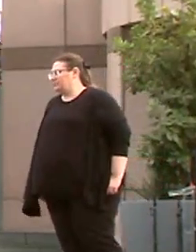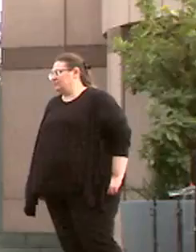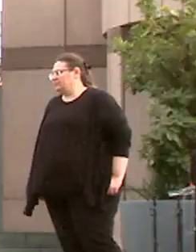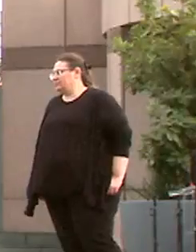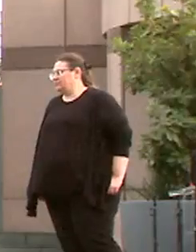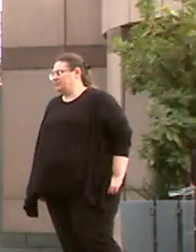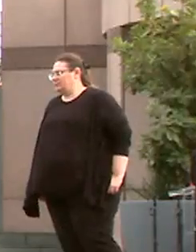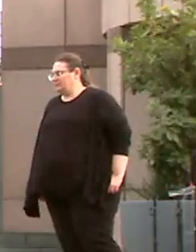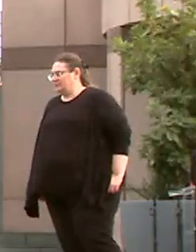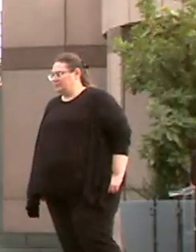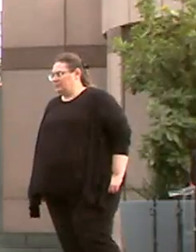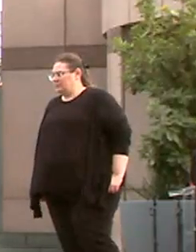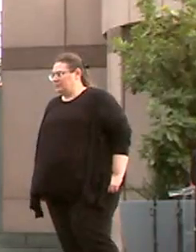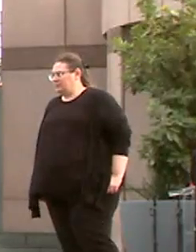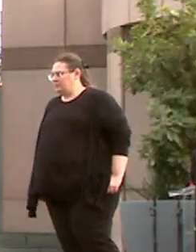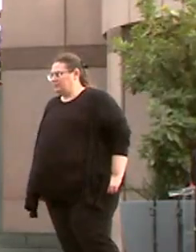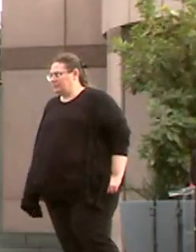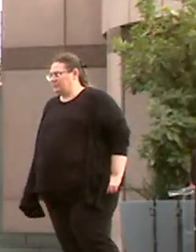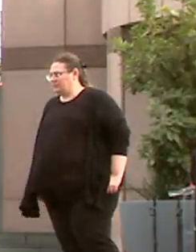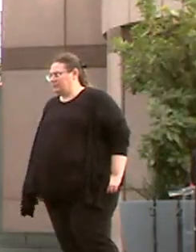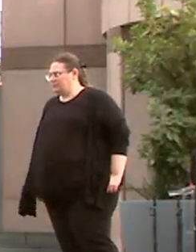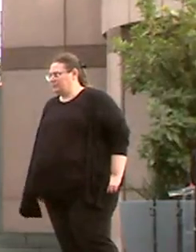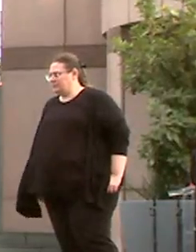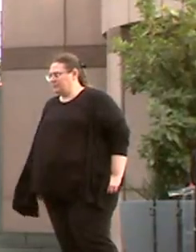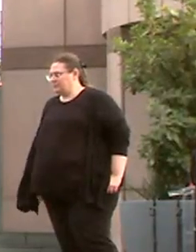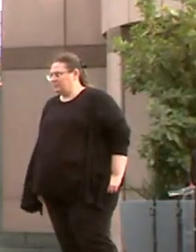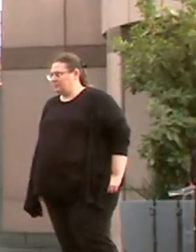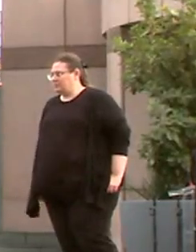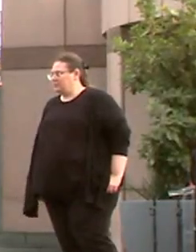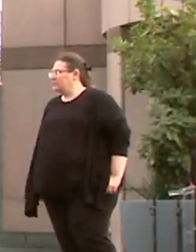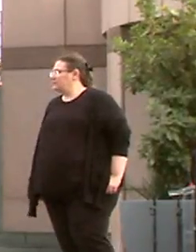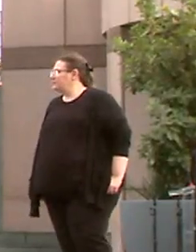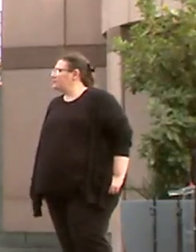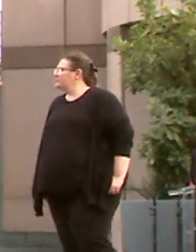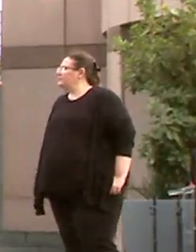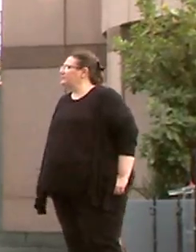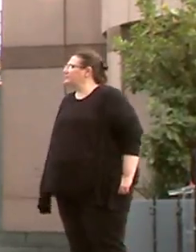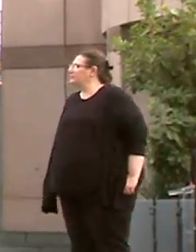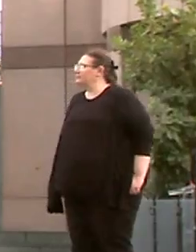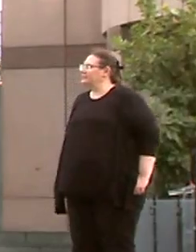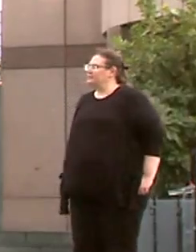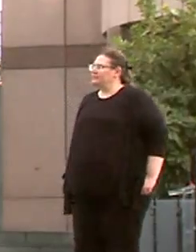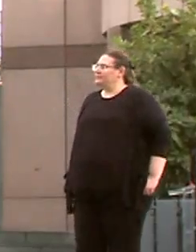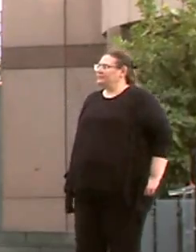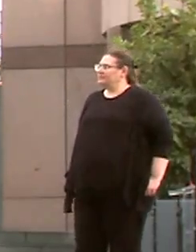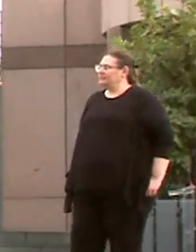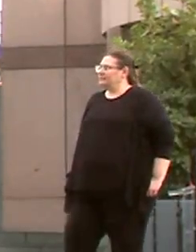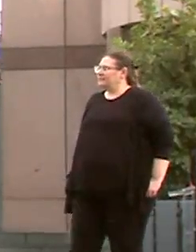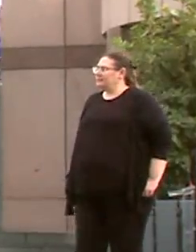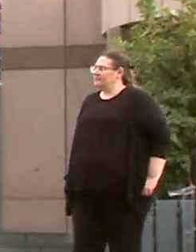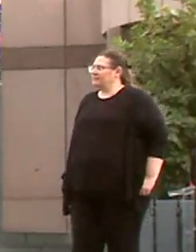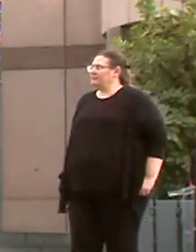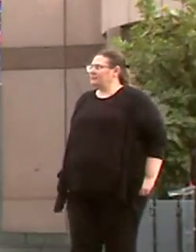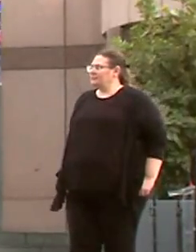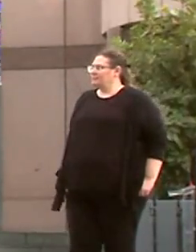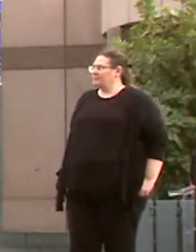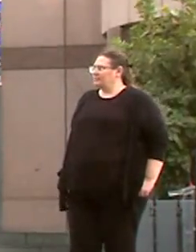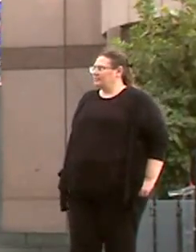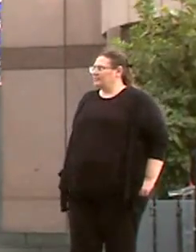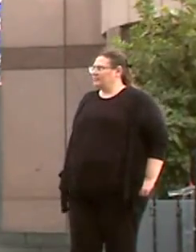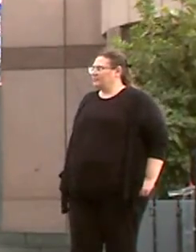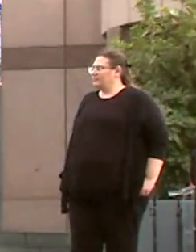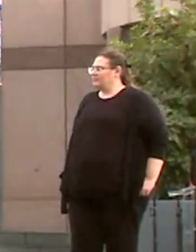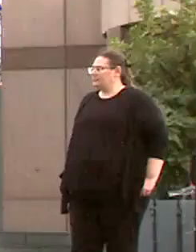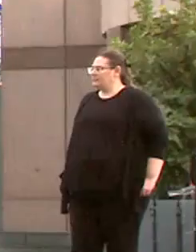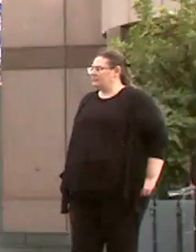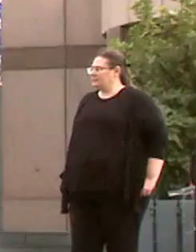you lead with your disability with confidence, all of a sudden people want a part of that confidence. They want